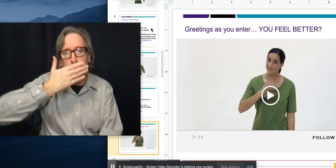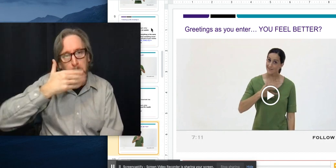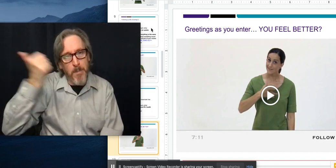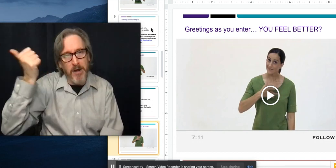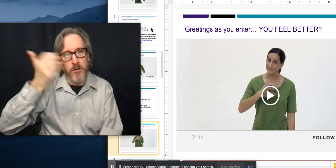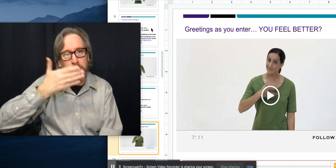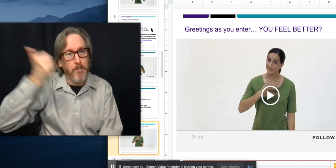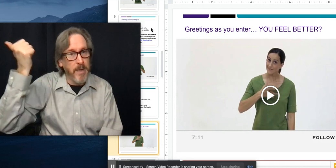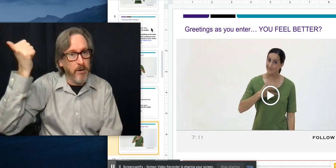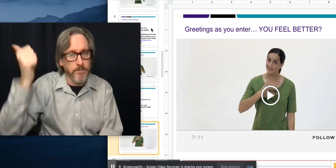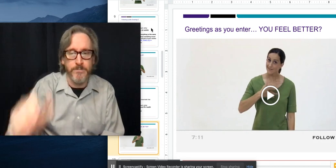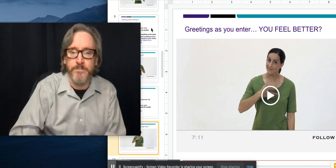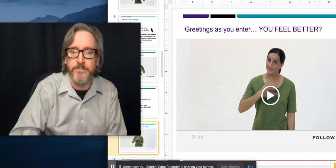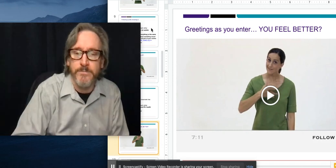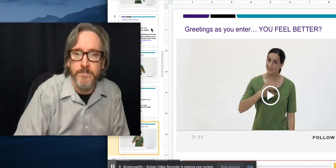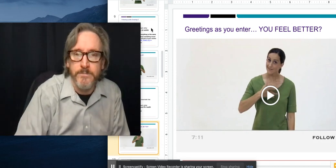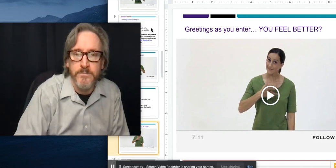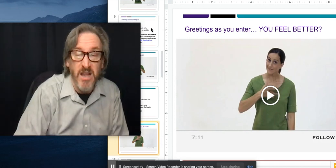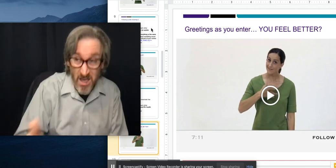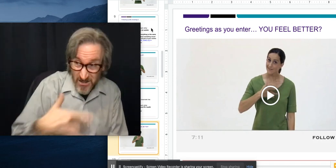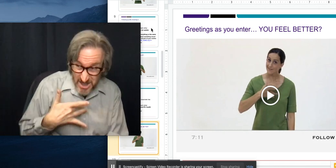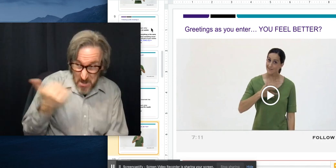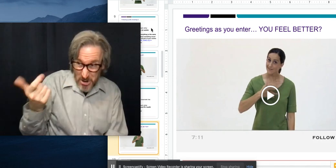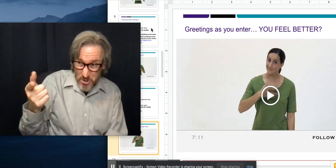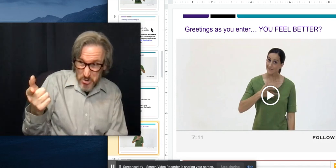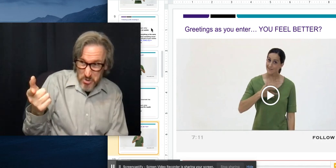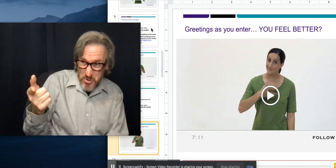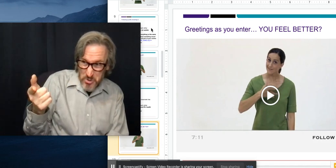right? Better.